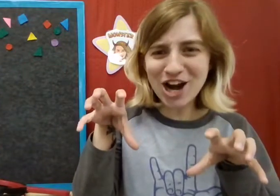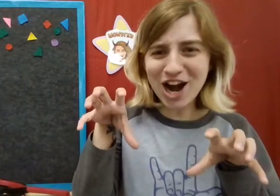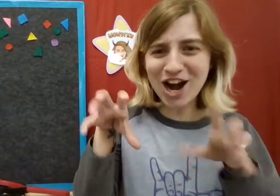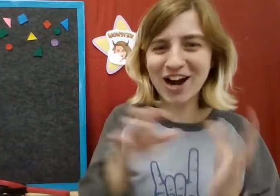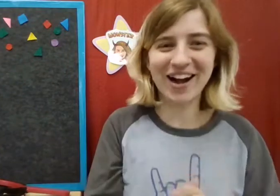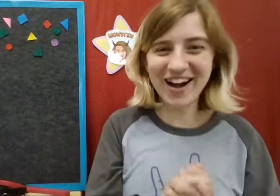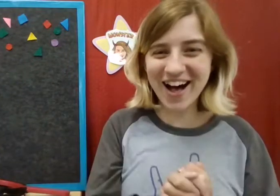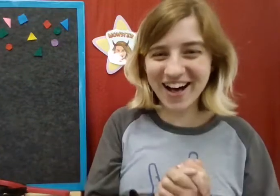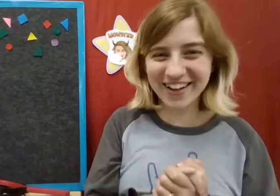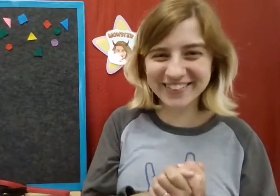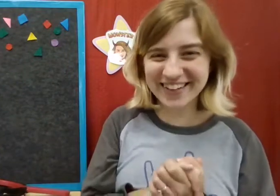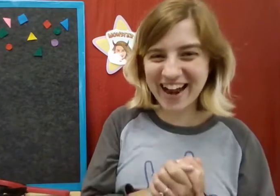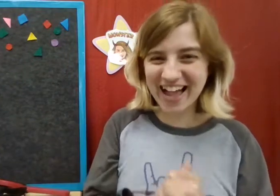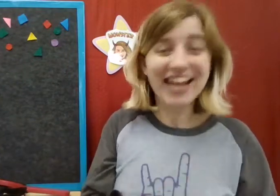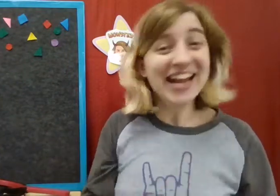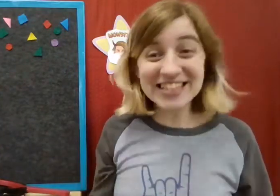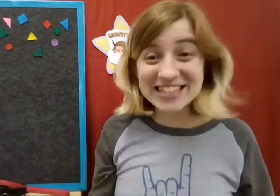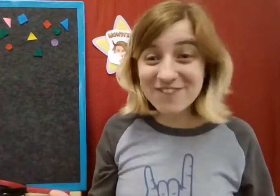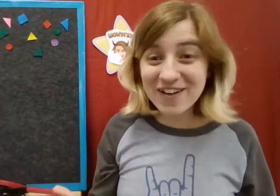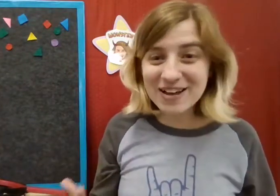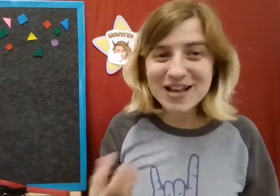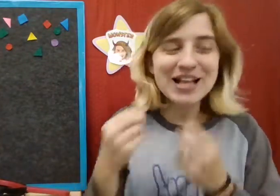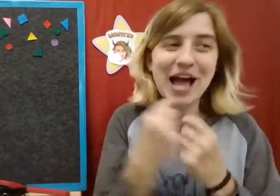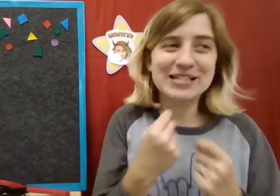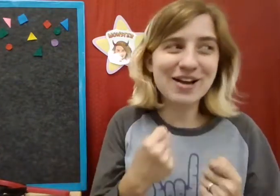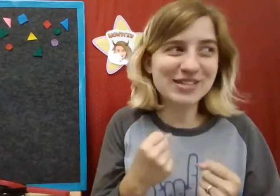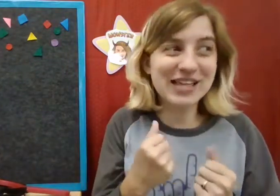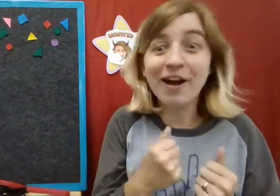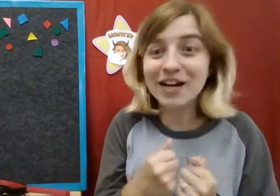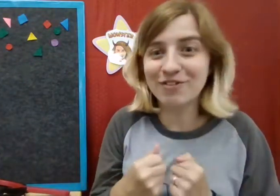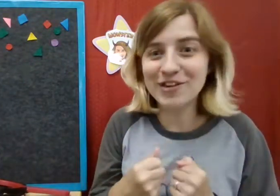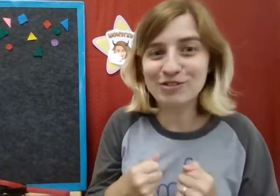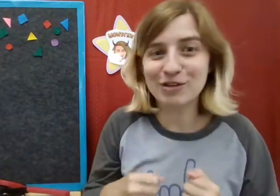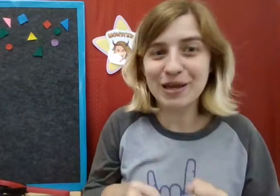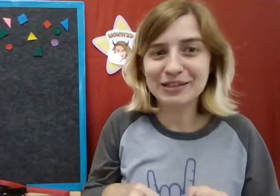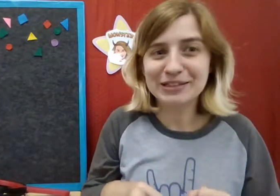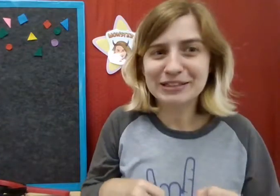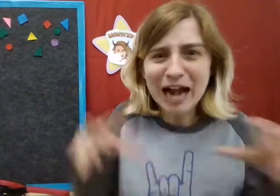Monster. All right. Isn't that fun? See how scary of a face you can make.